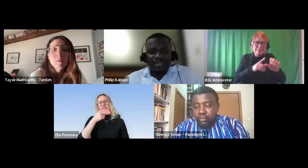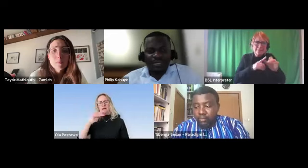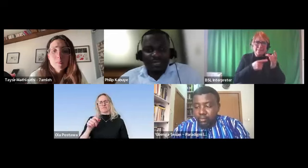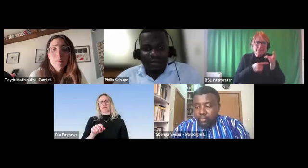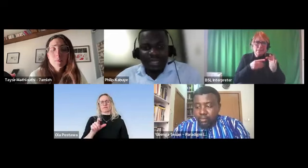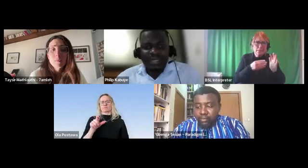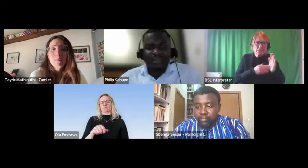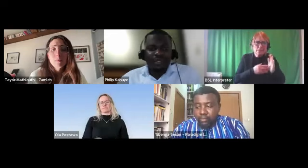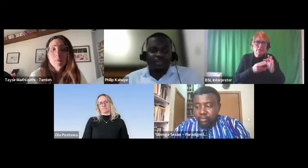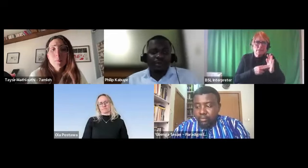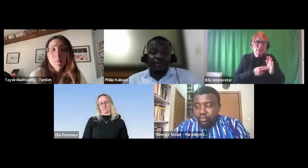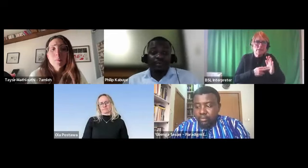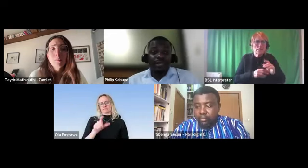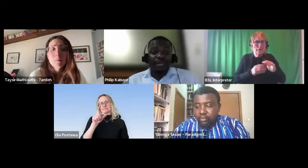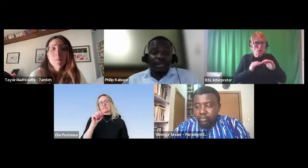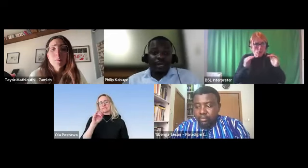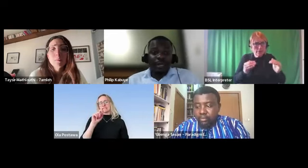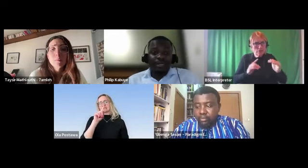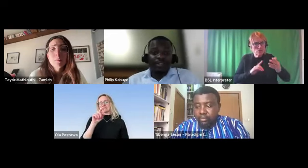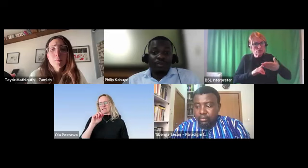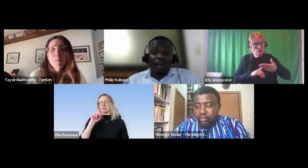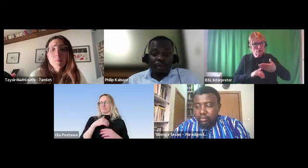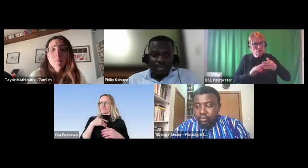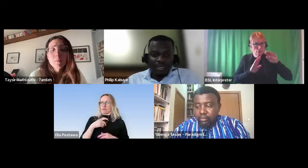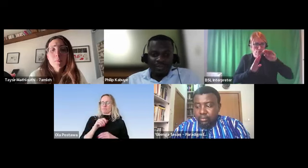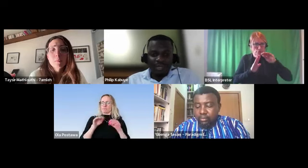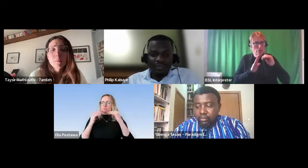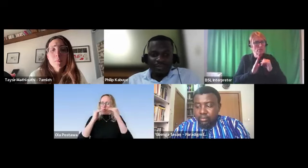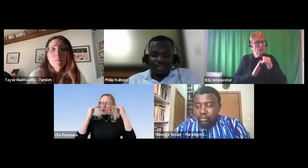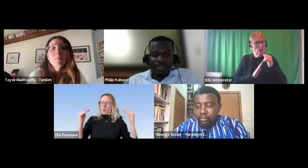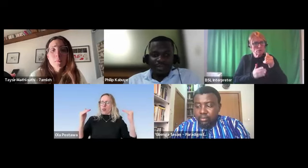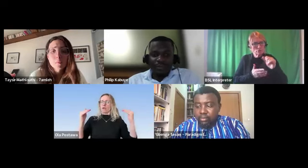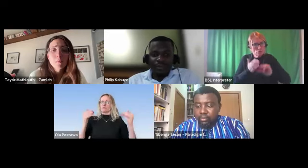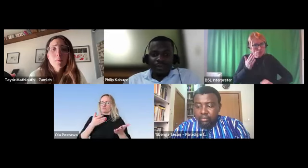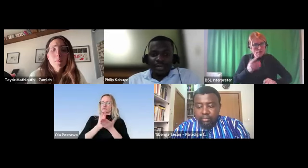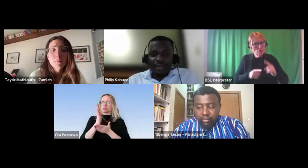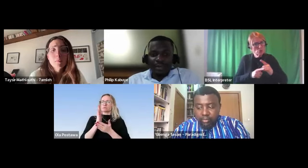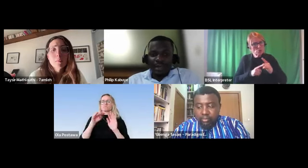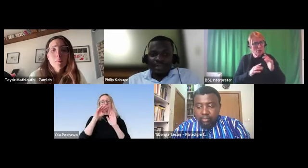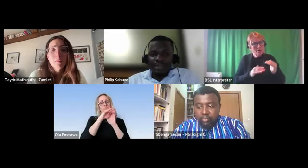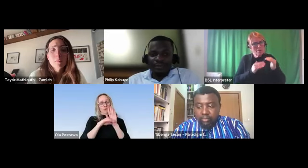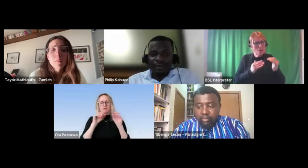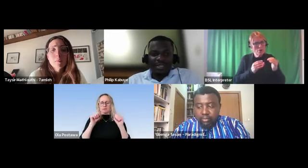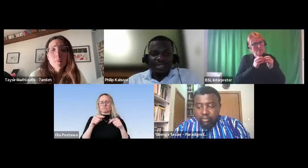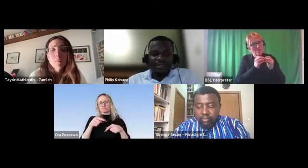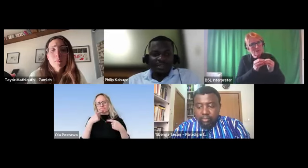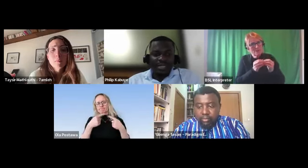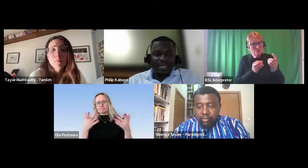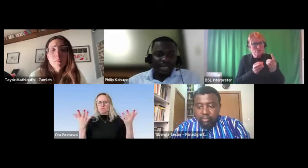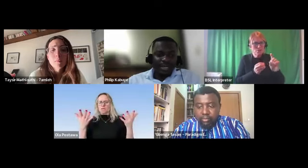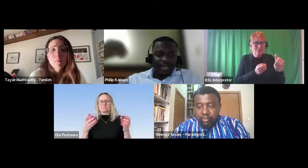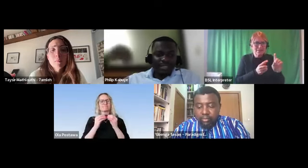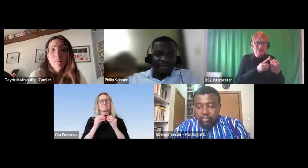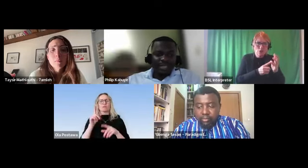and rights and values program, it is to uphold the values of the EU. And of course, these are